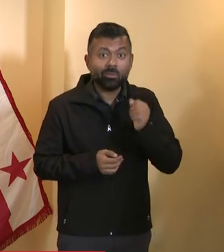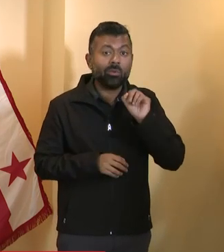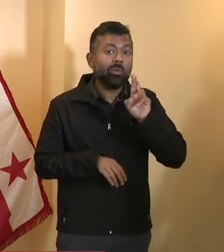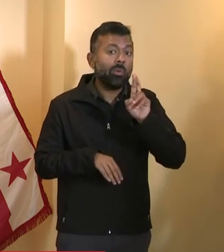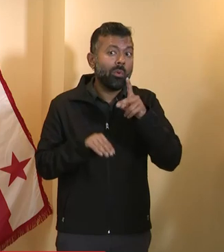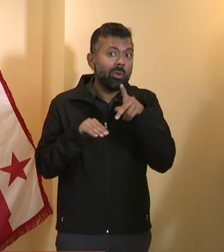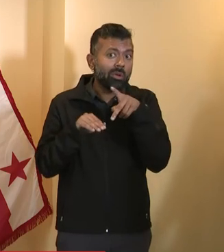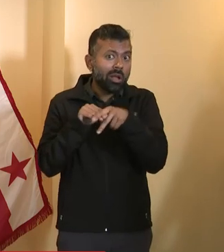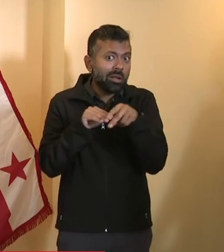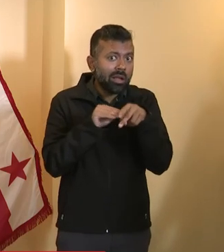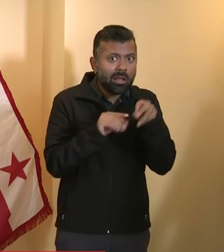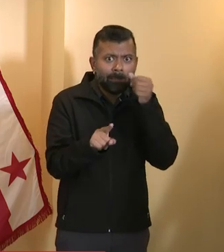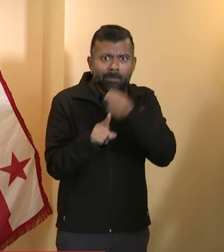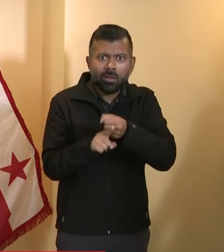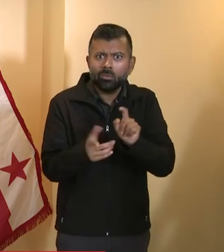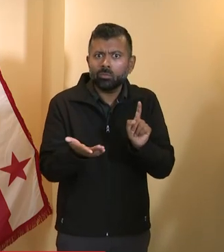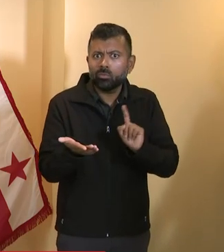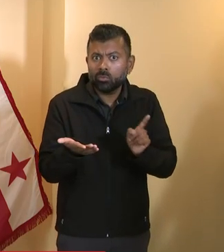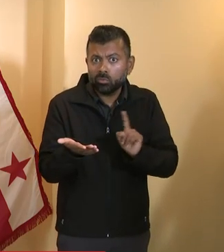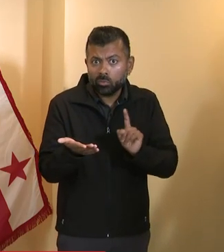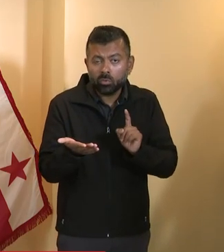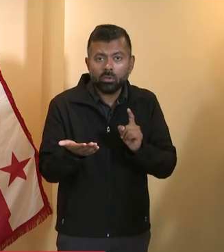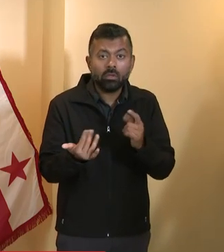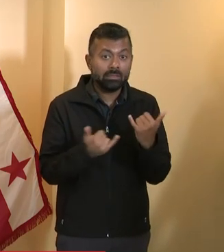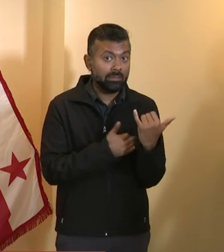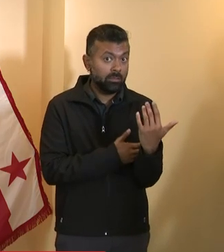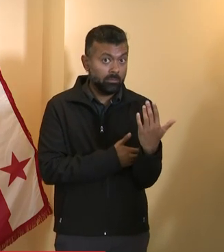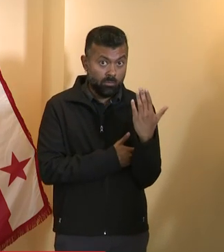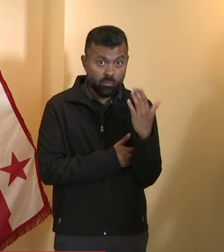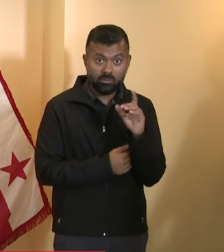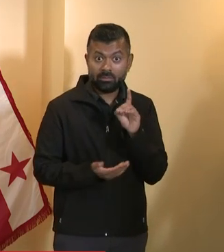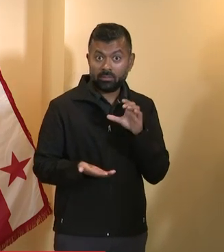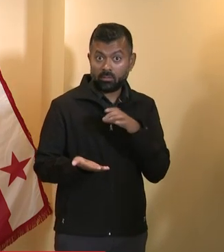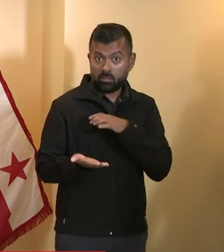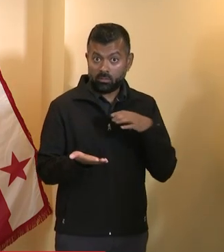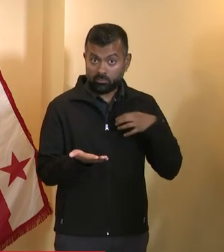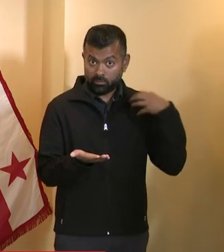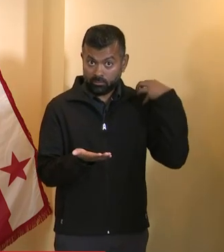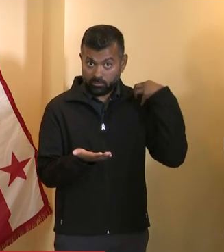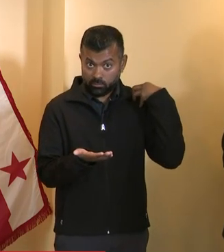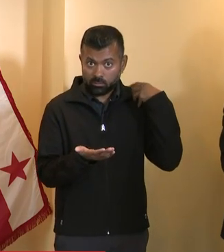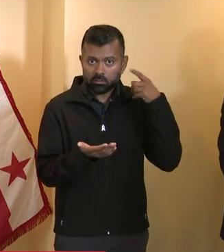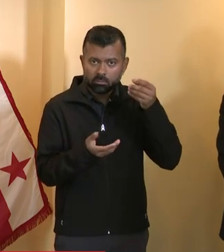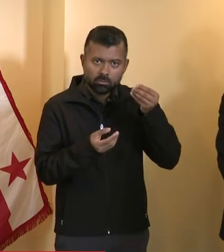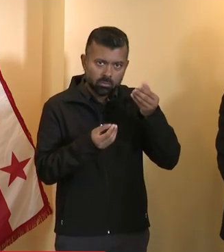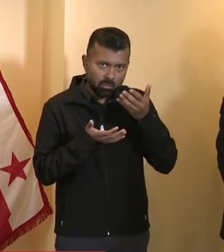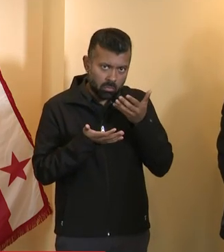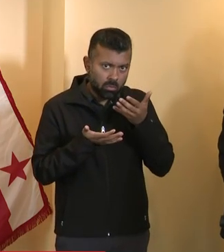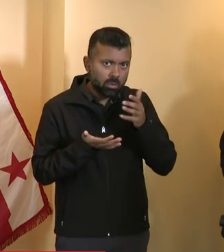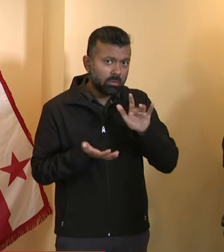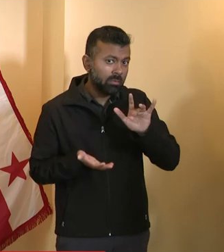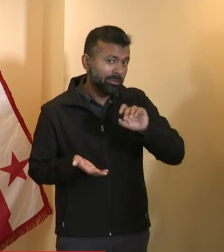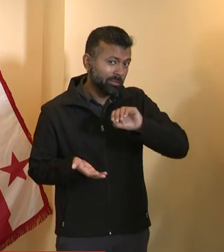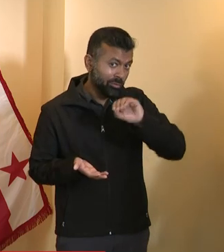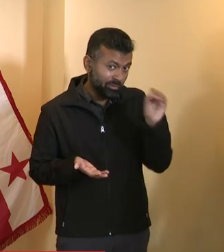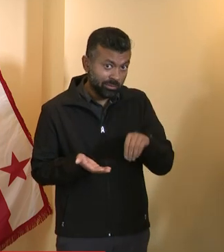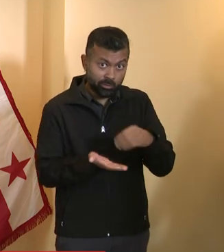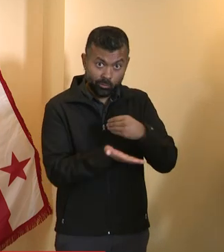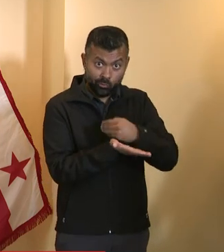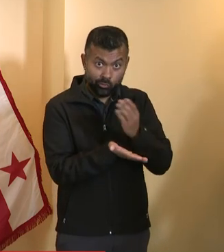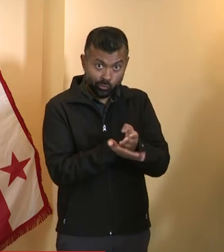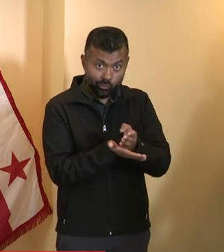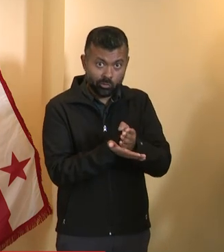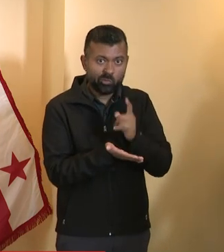Chairman Mendelson in his briefing this morning said human services represents 25% of the budget. He says it's hard to imagine not cuts to human